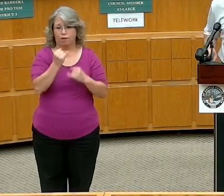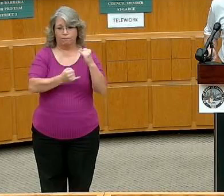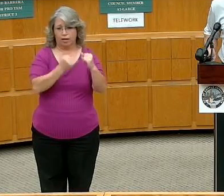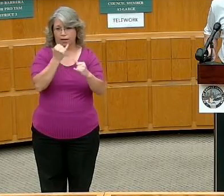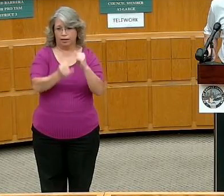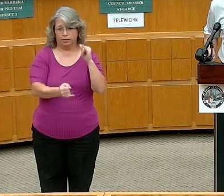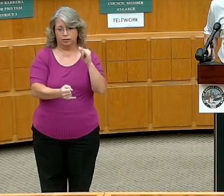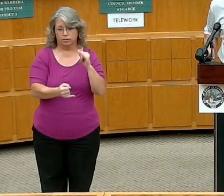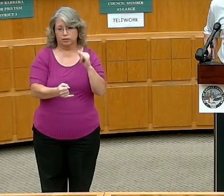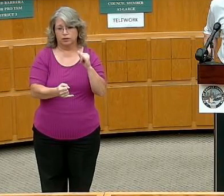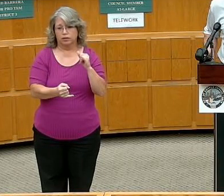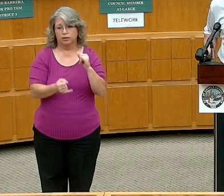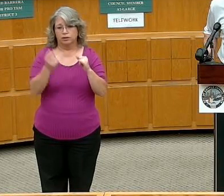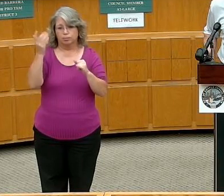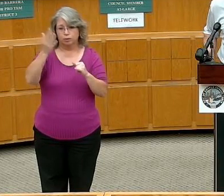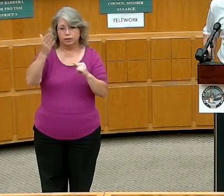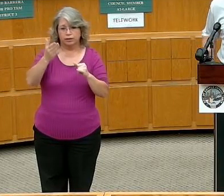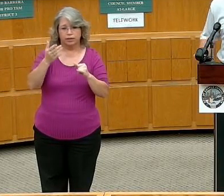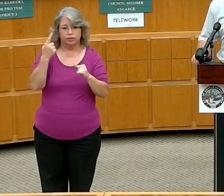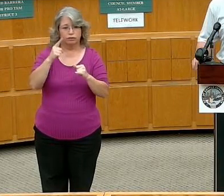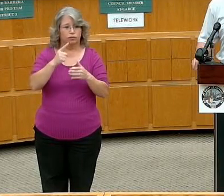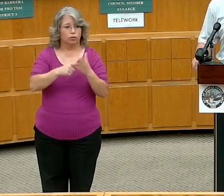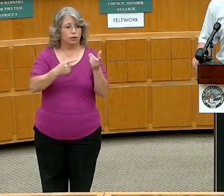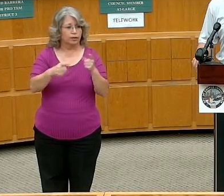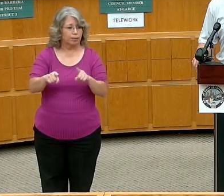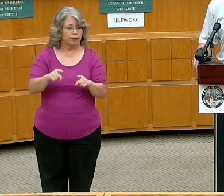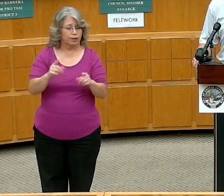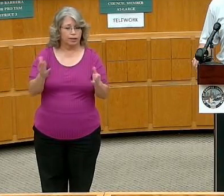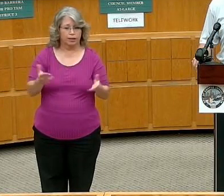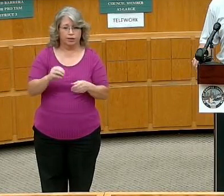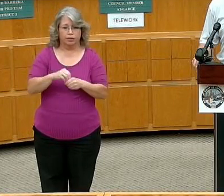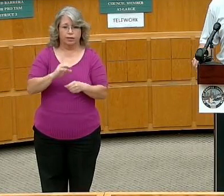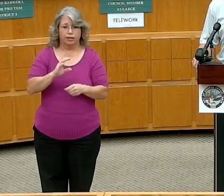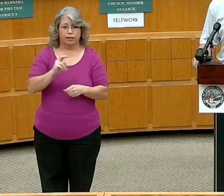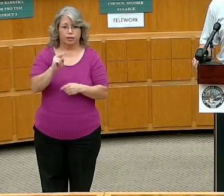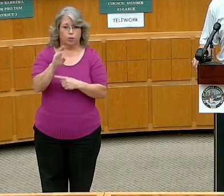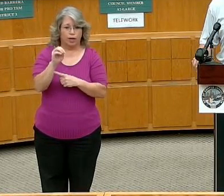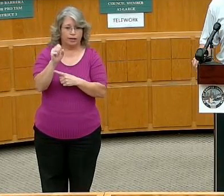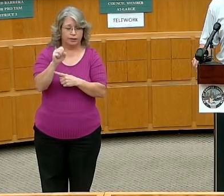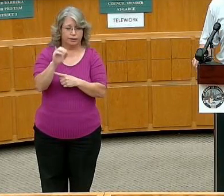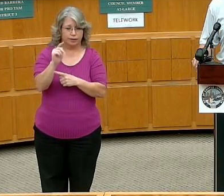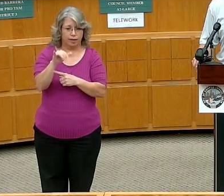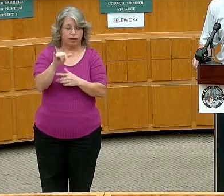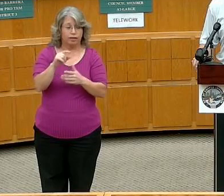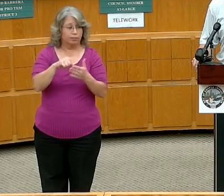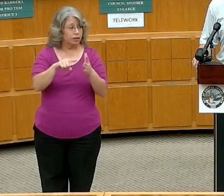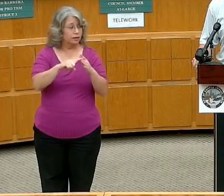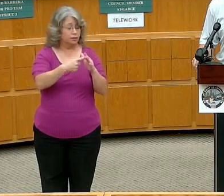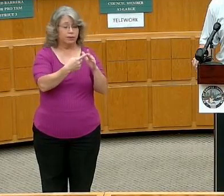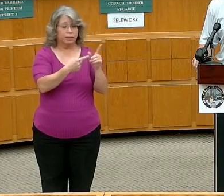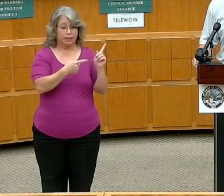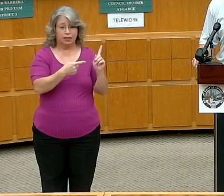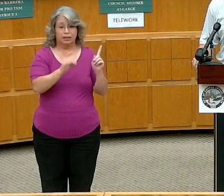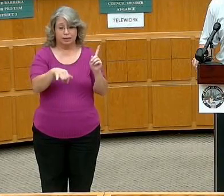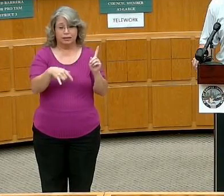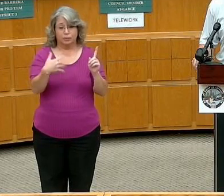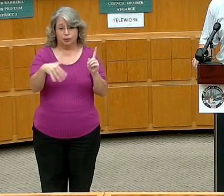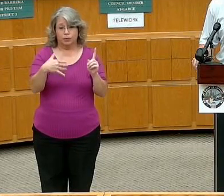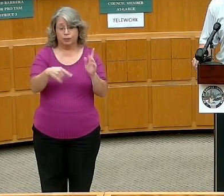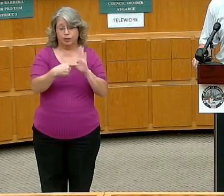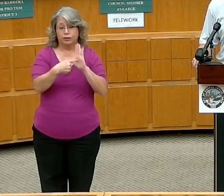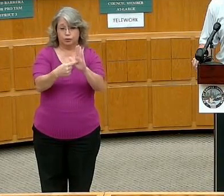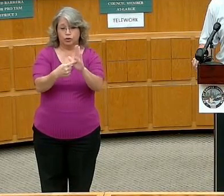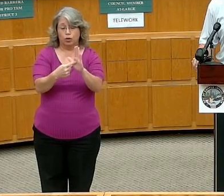what's going on with COVID in Nueces County. But this is a beginning point. It does show some pretty dramatic impacts of